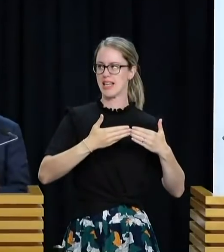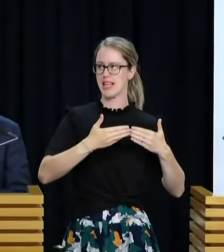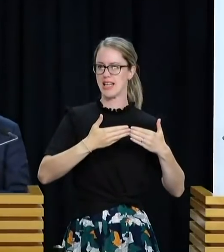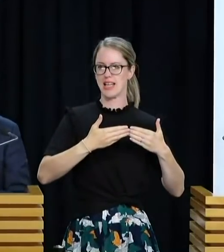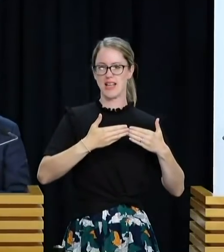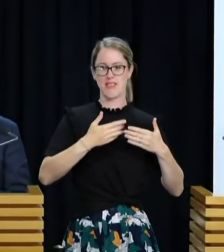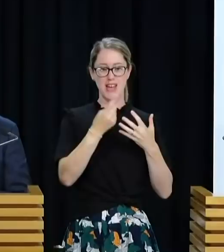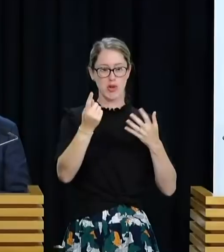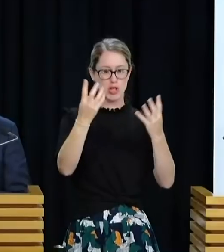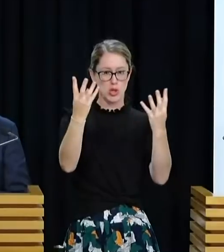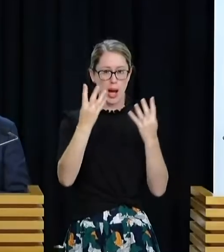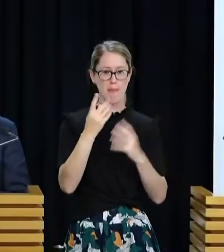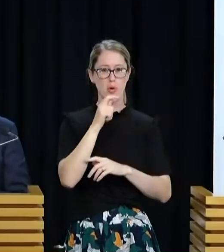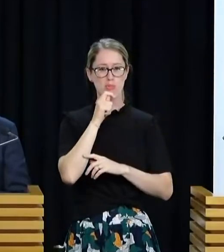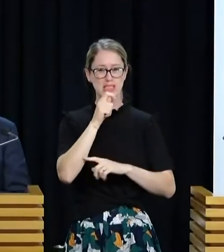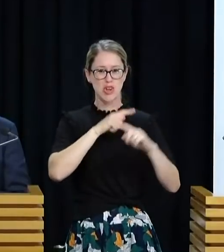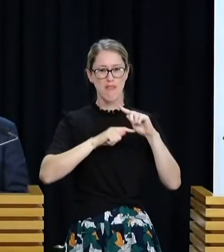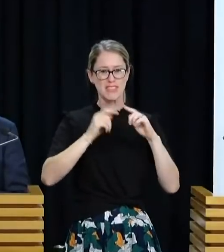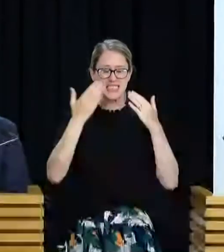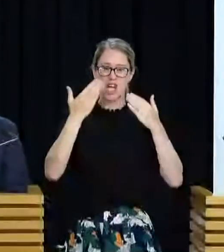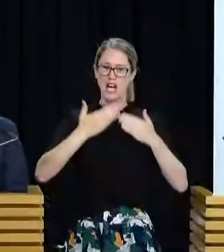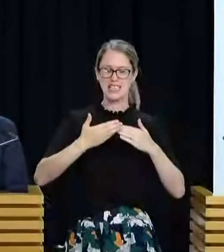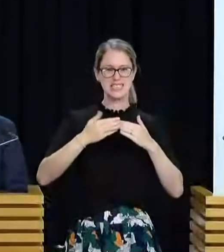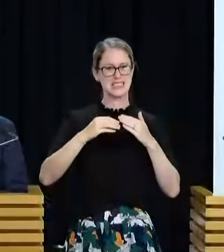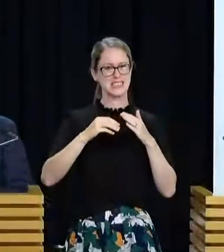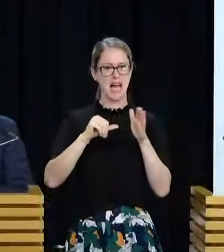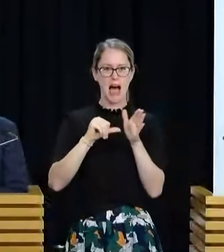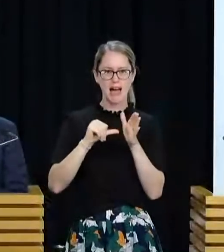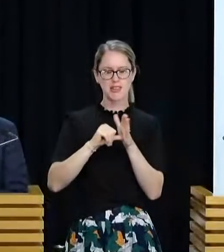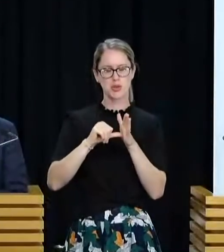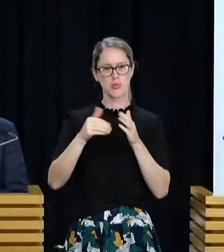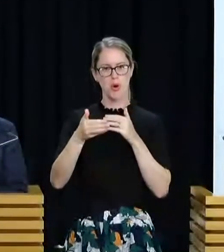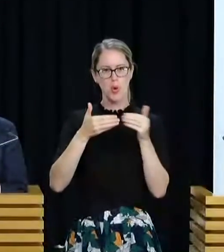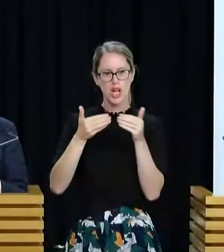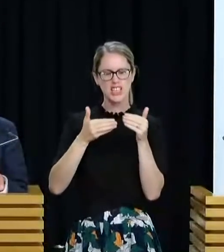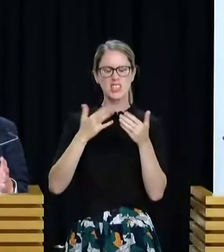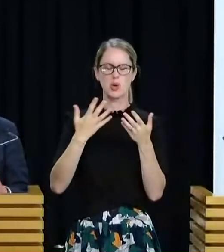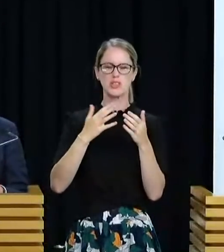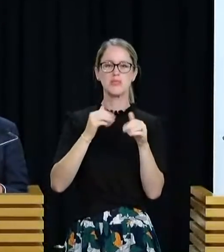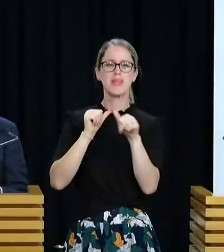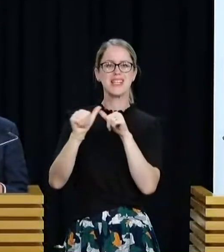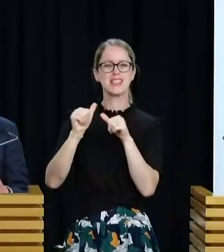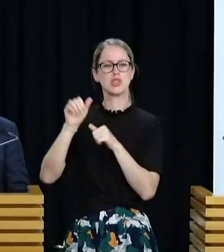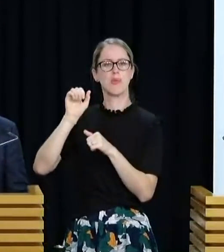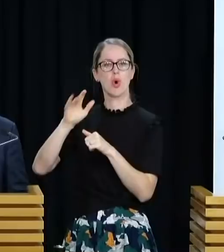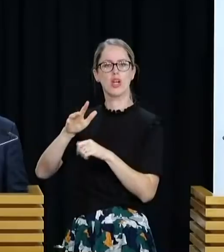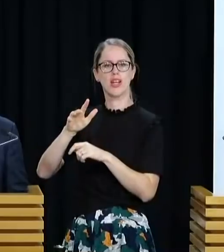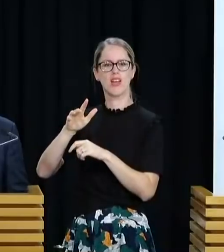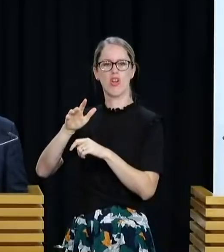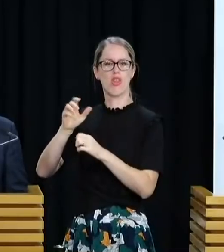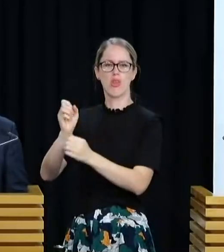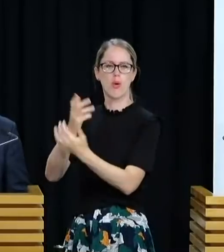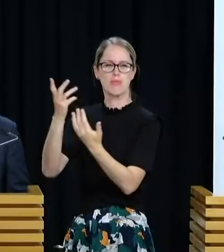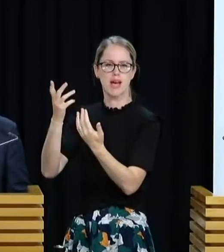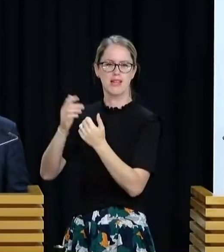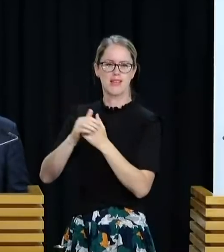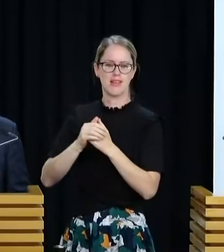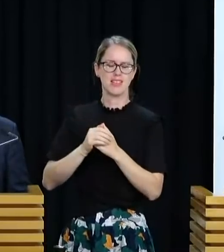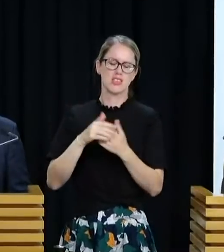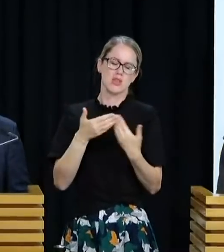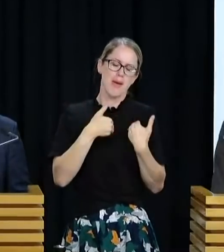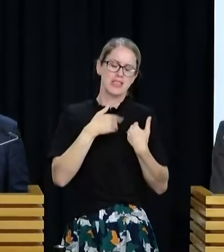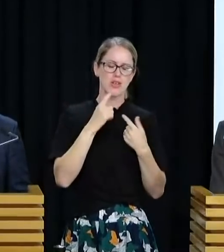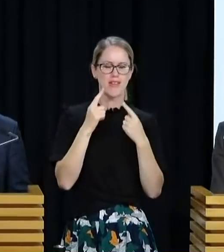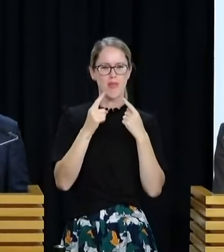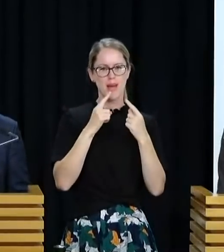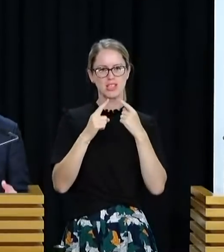bringing everybody back at night to update them is quite a high one. So it really depends on when that information is available and the nature of that